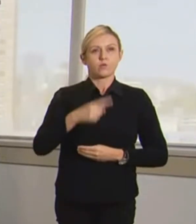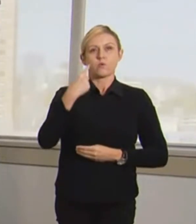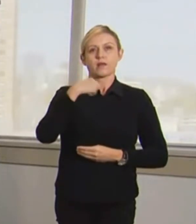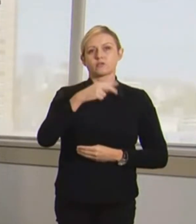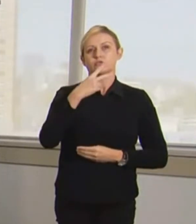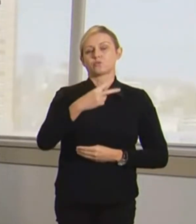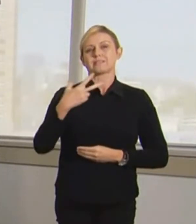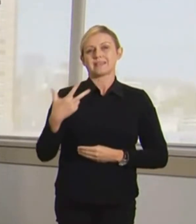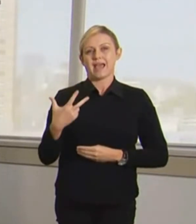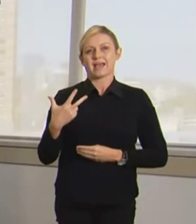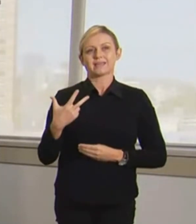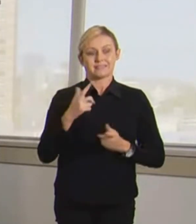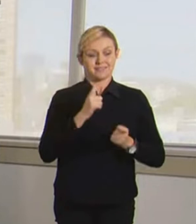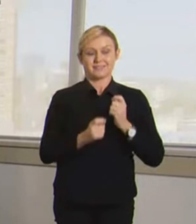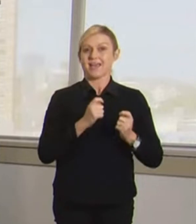243,128.